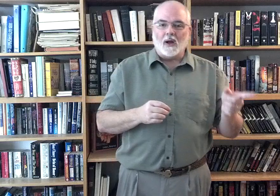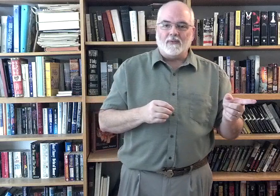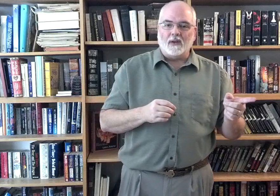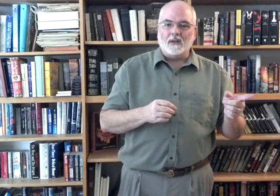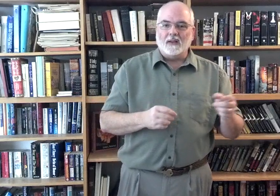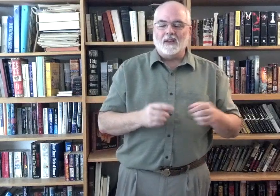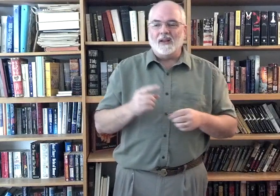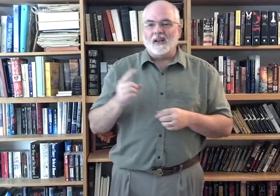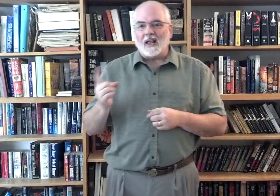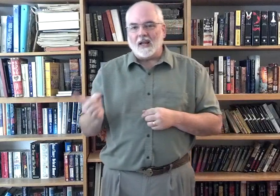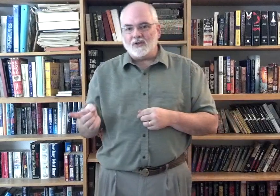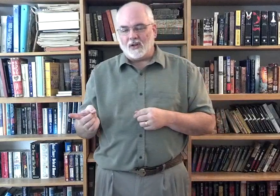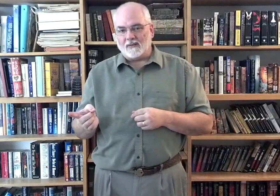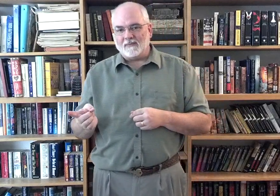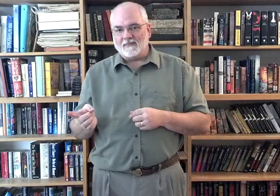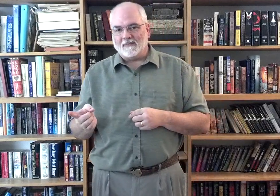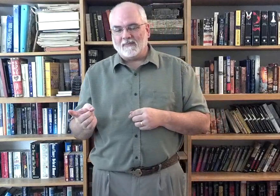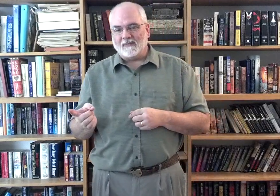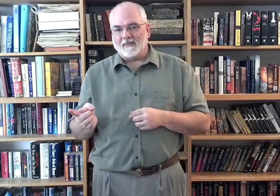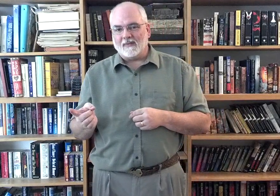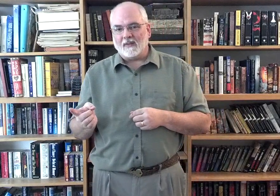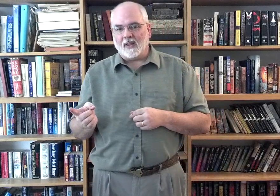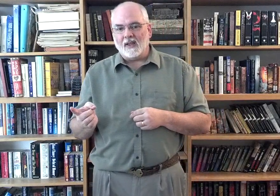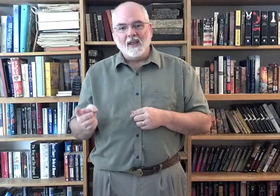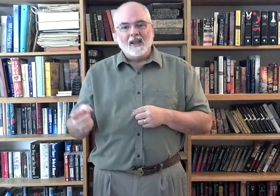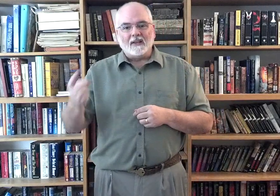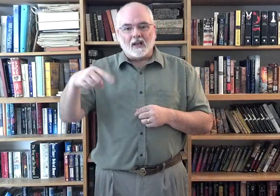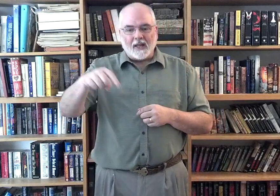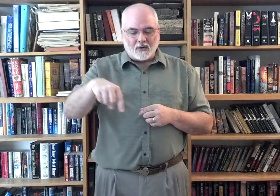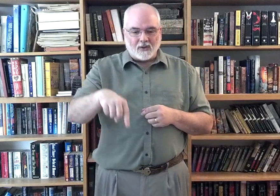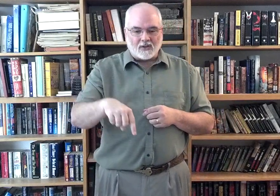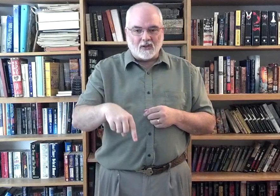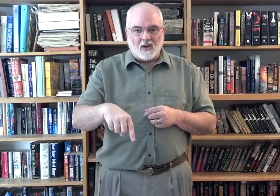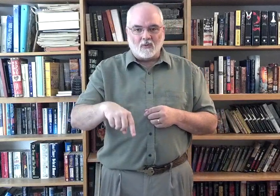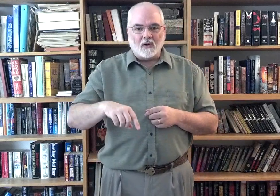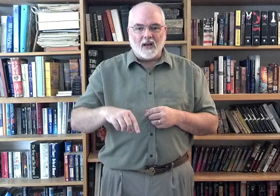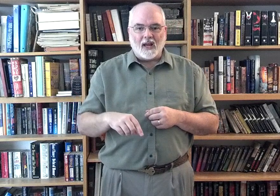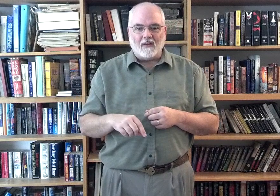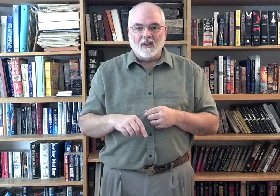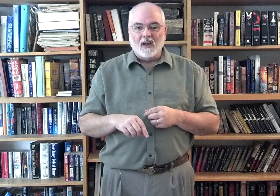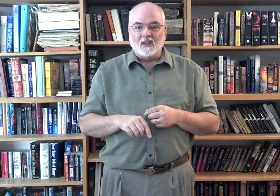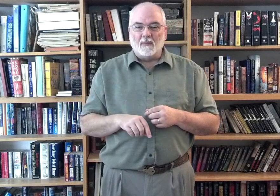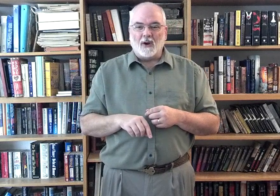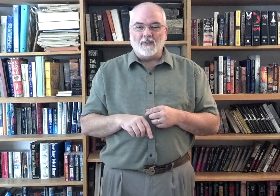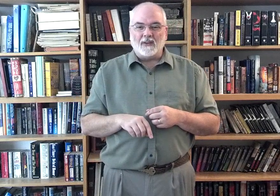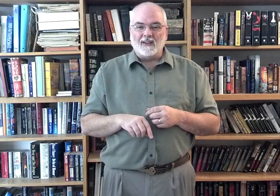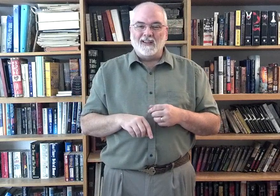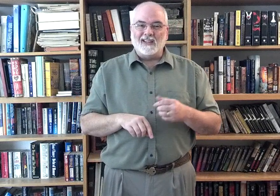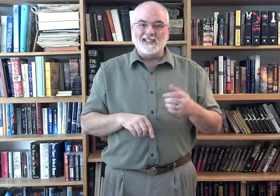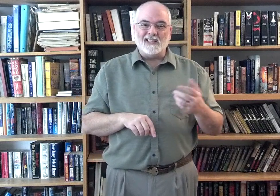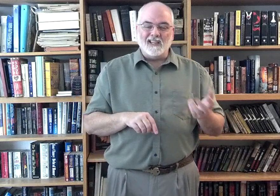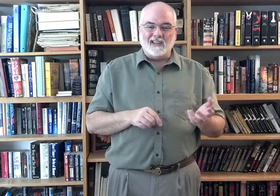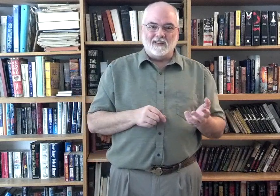prophet Elijah. Okay? Now, later in the song, we're going to have the prophet Ezekiel.